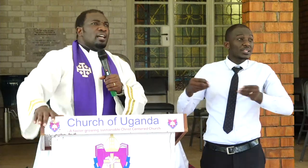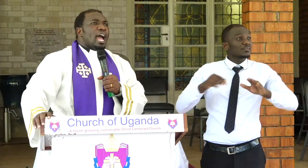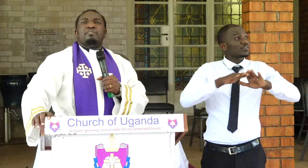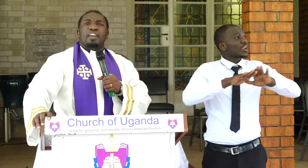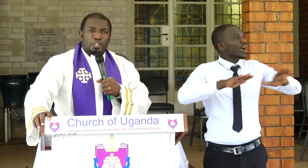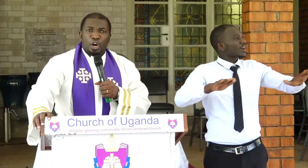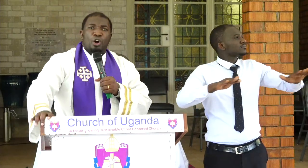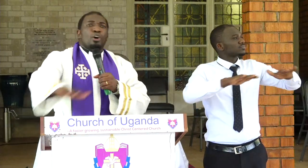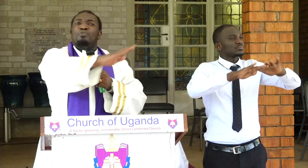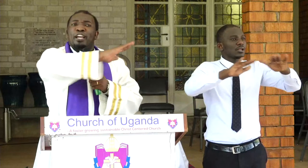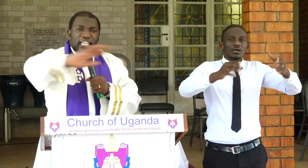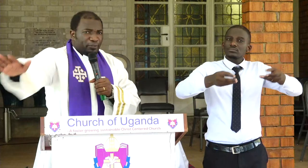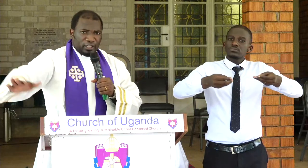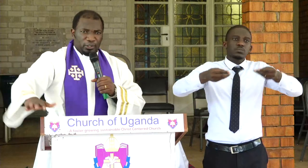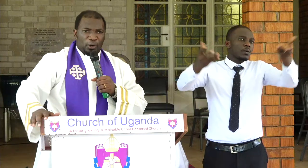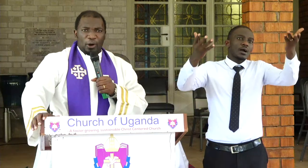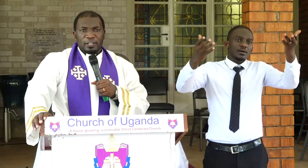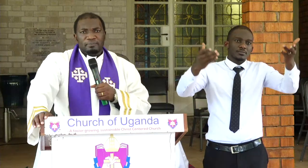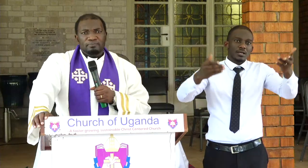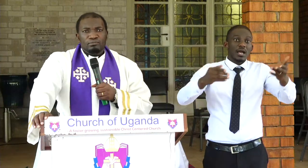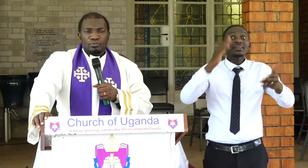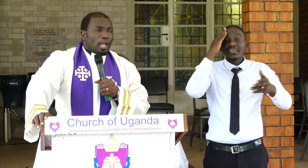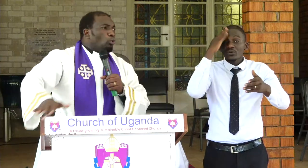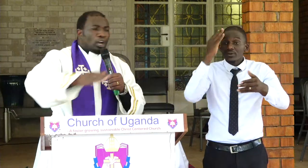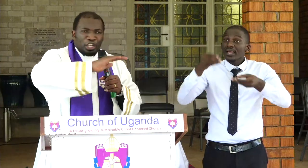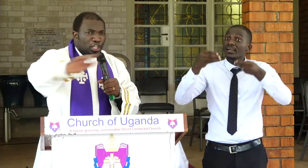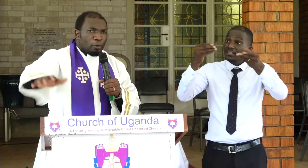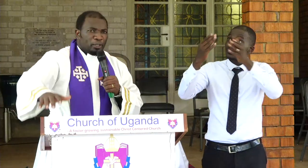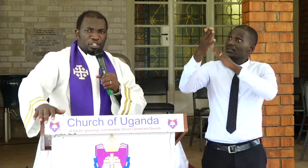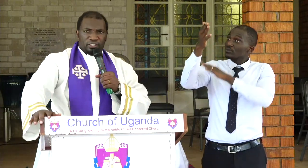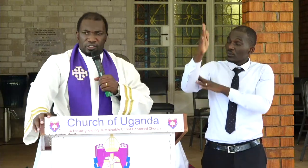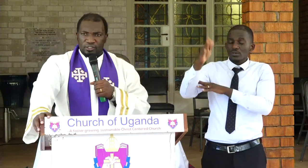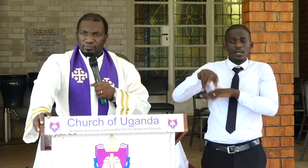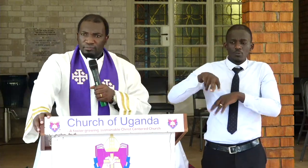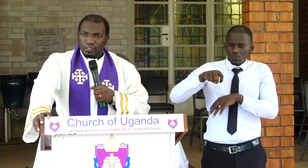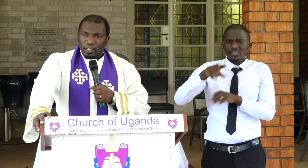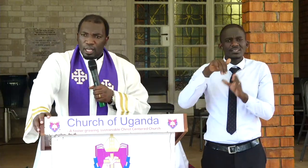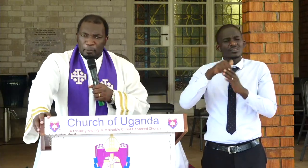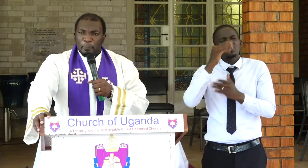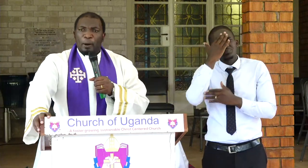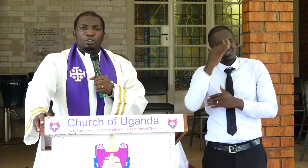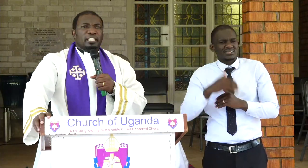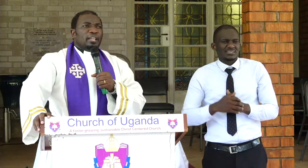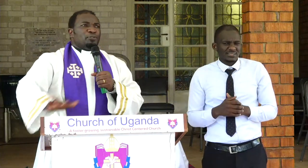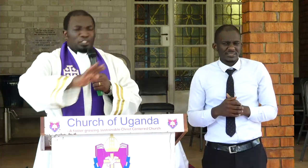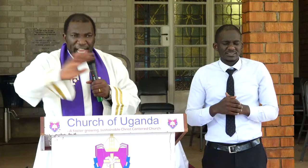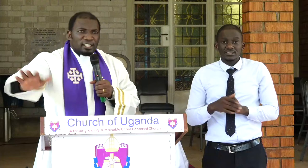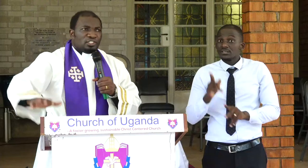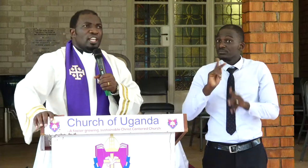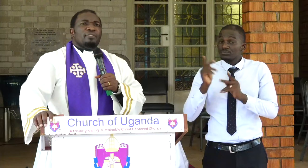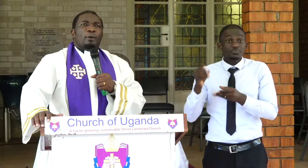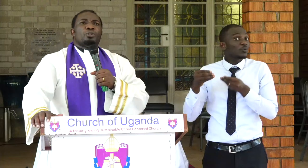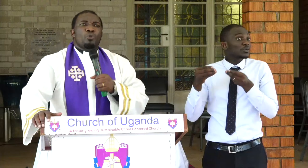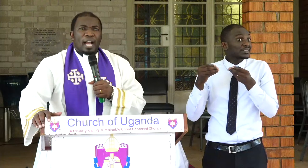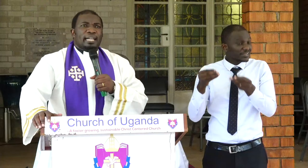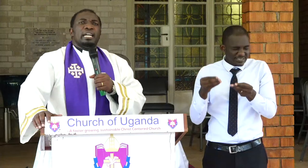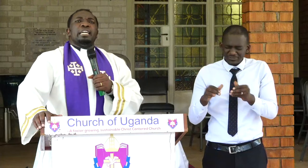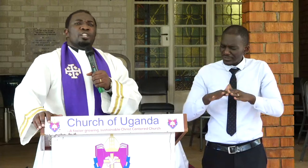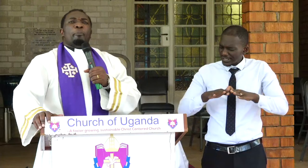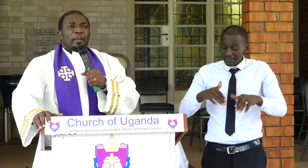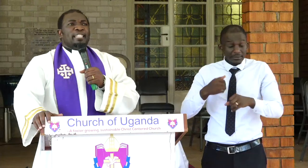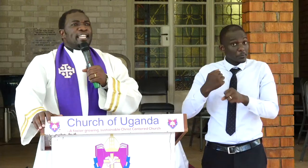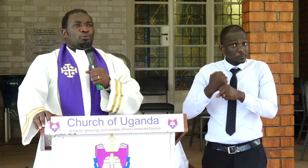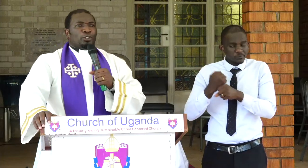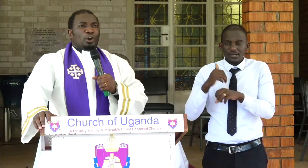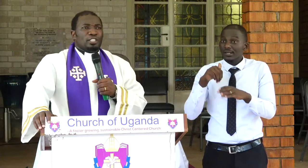land, and they know they're giving to God. They are walking in obedience. People would give chunks. They would work